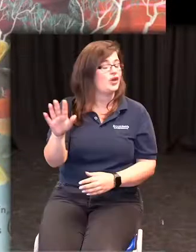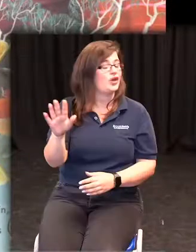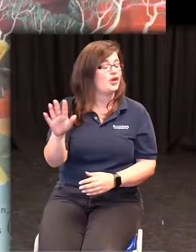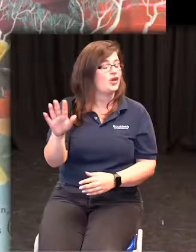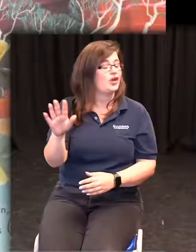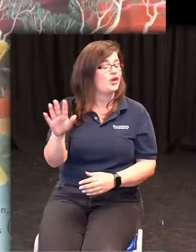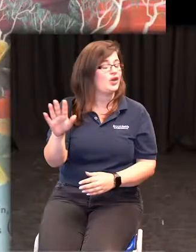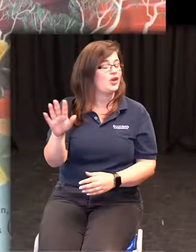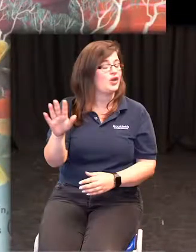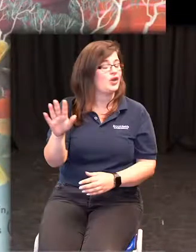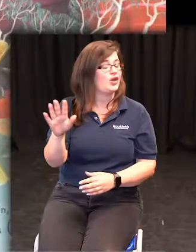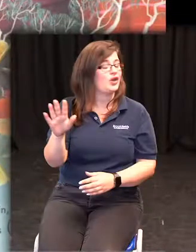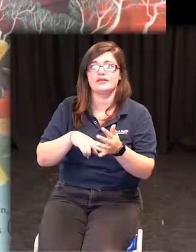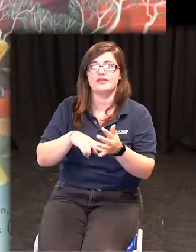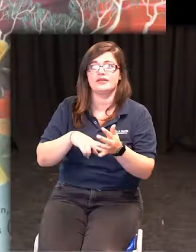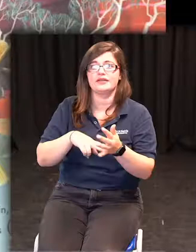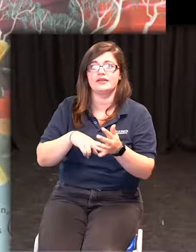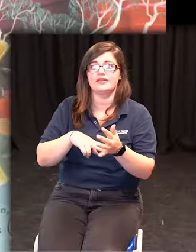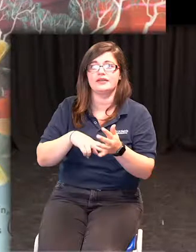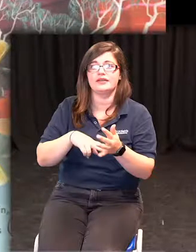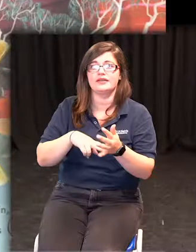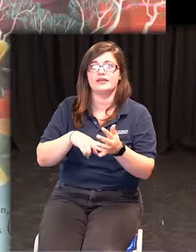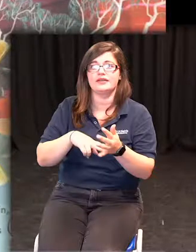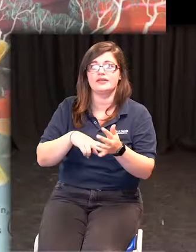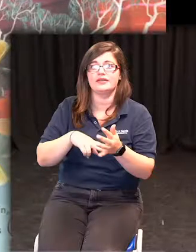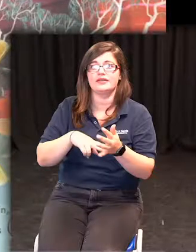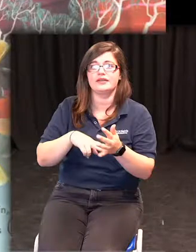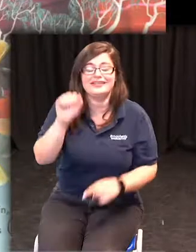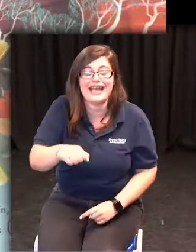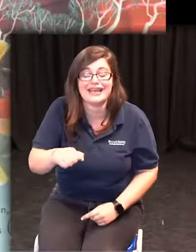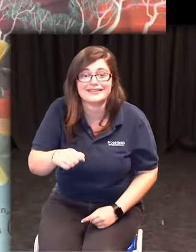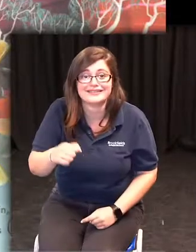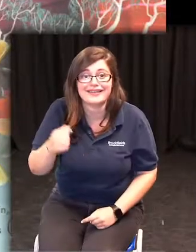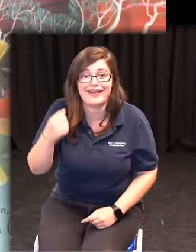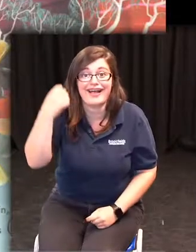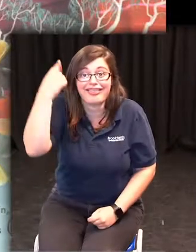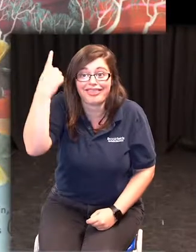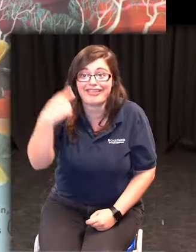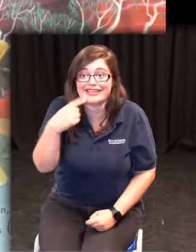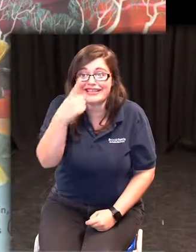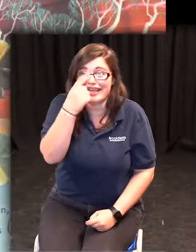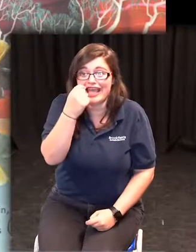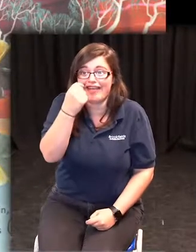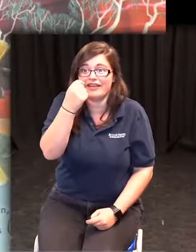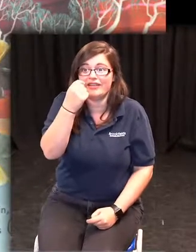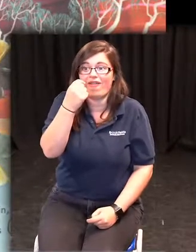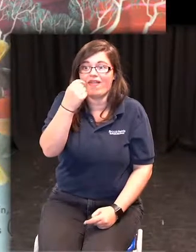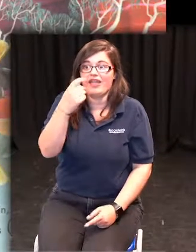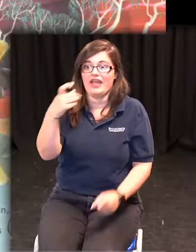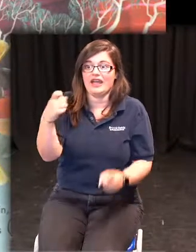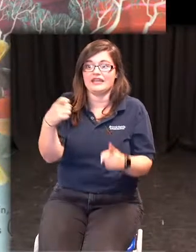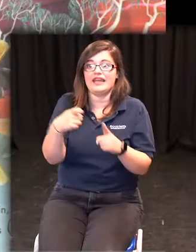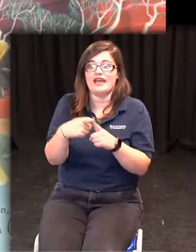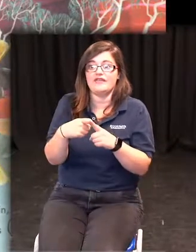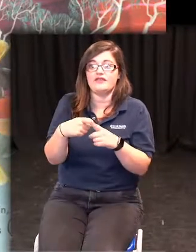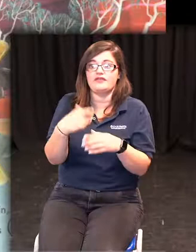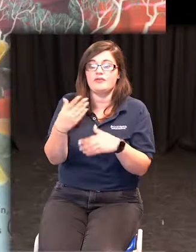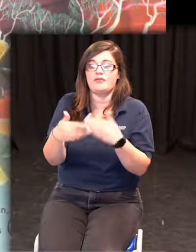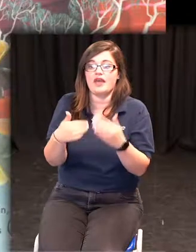wasn't part of his plan, Kevin replied, "Yes, I think that I can." And Kevin from then